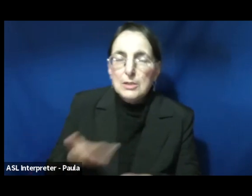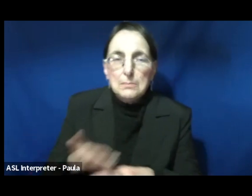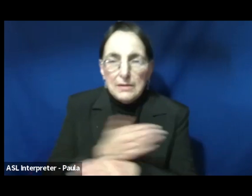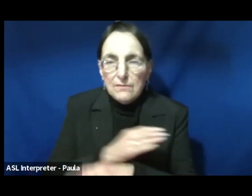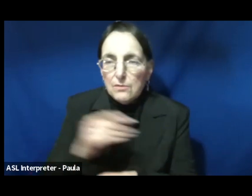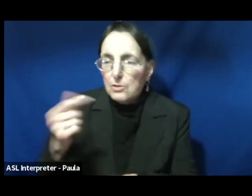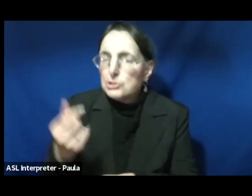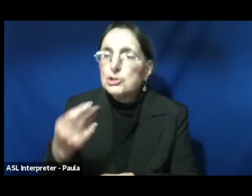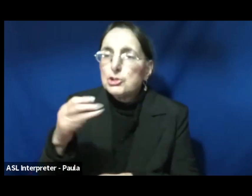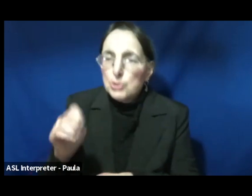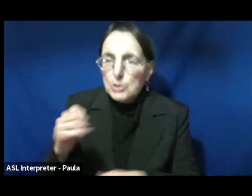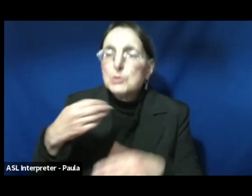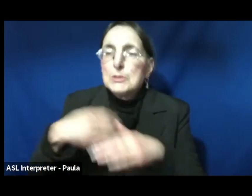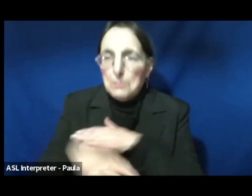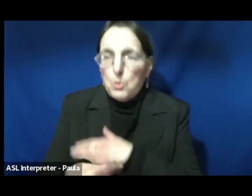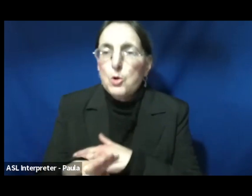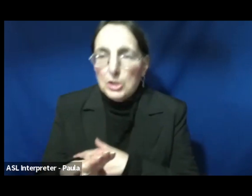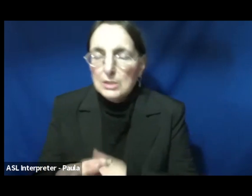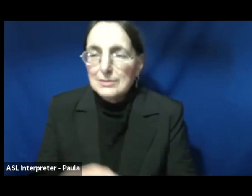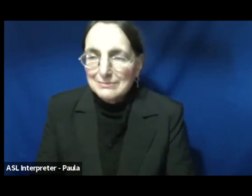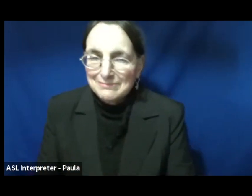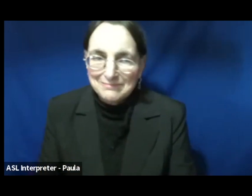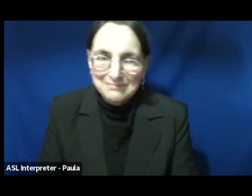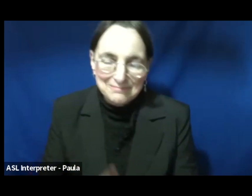was born. And